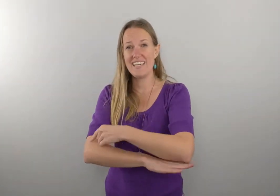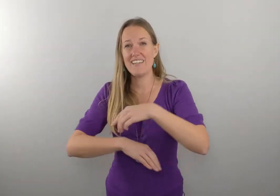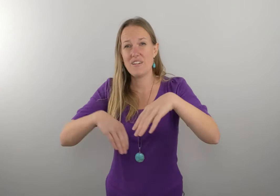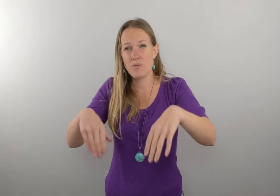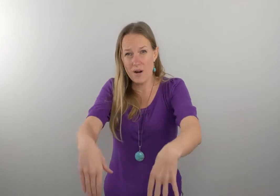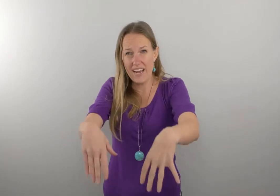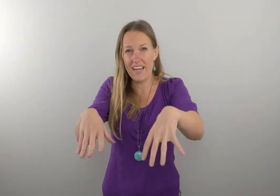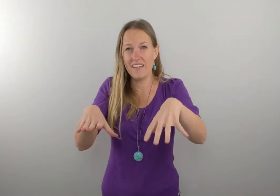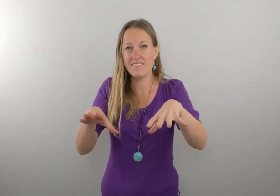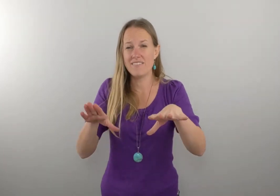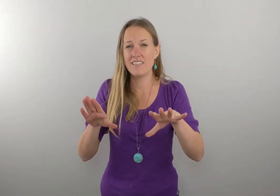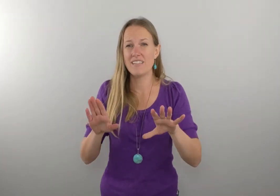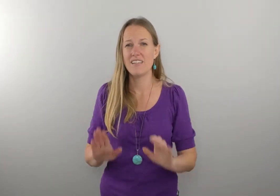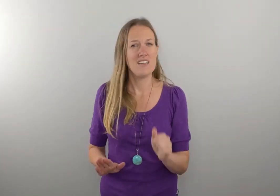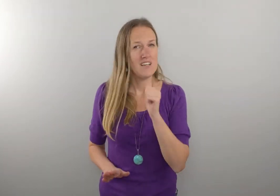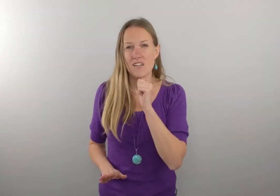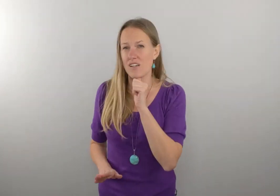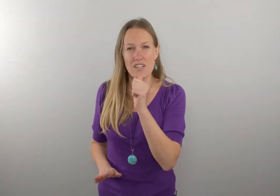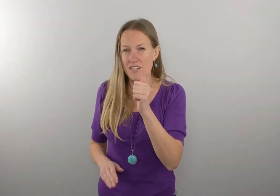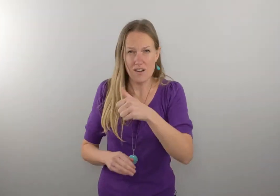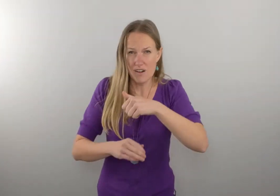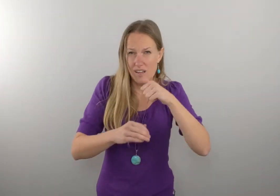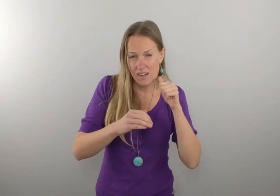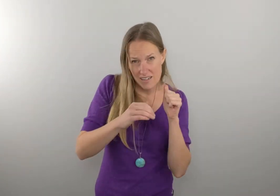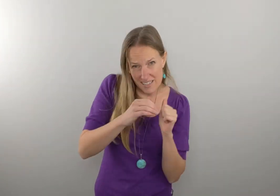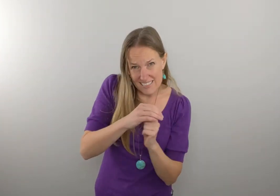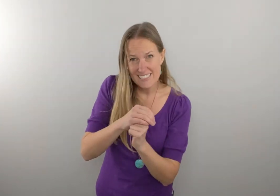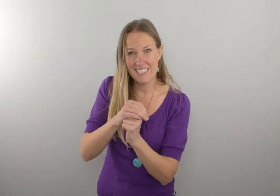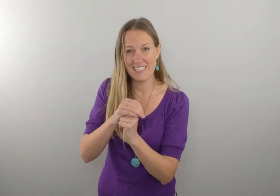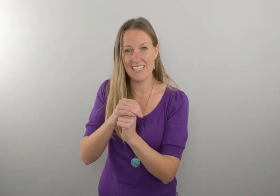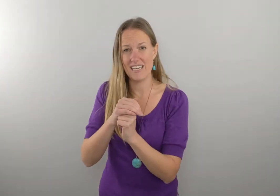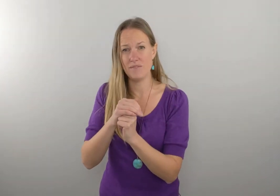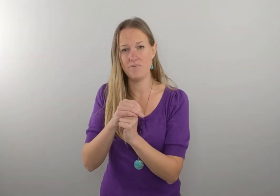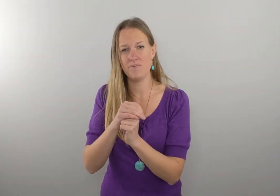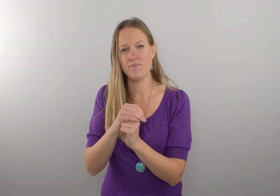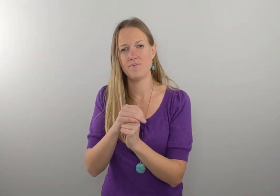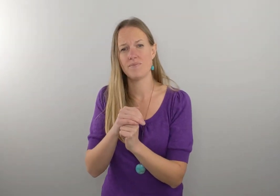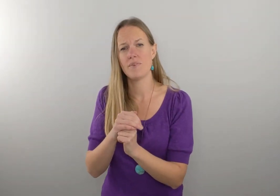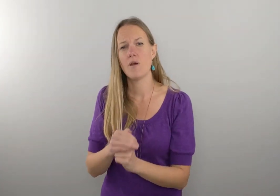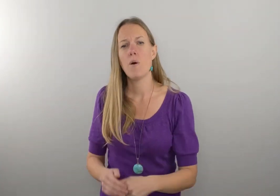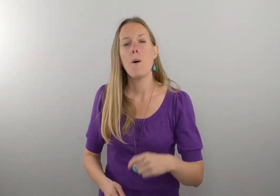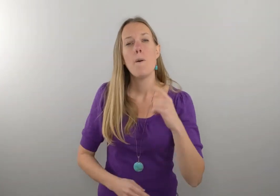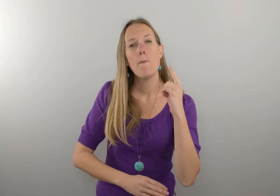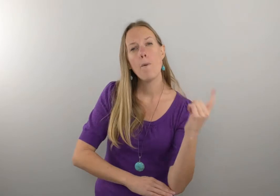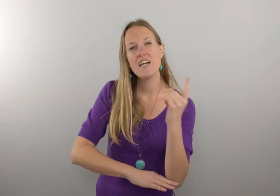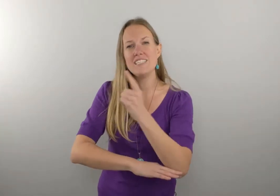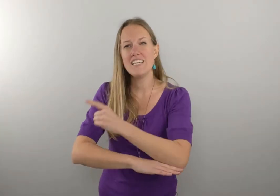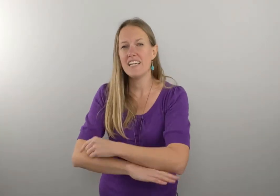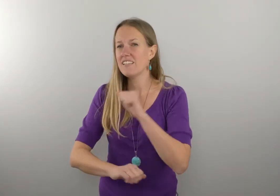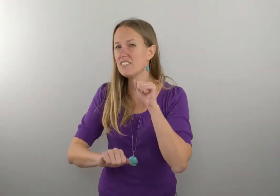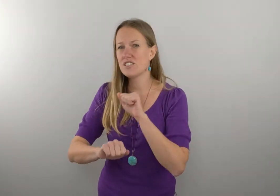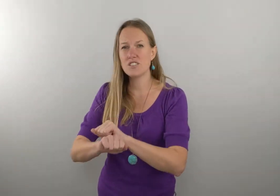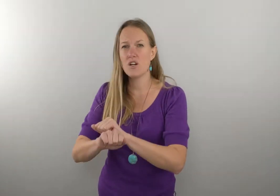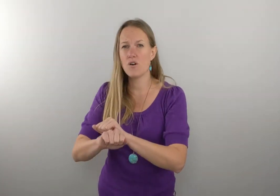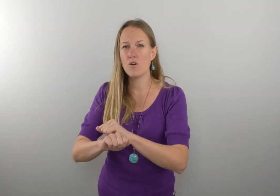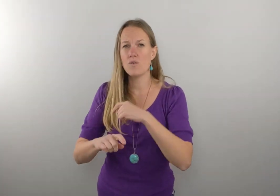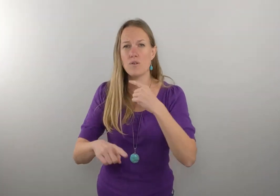the grave could no longer conceal him. One day the stone